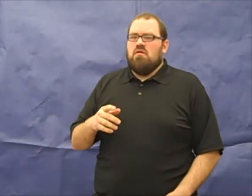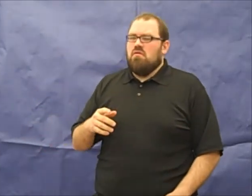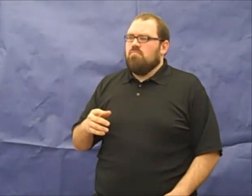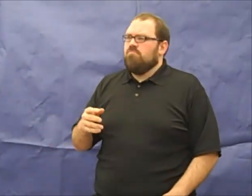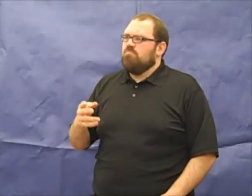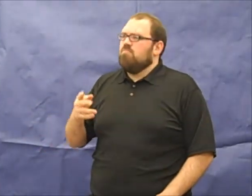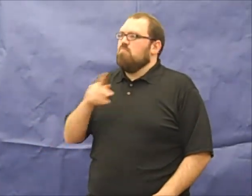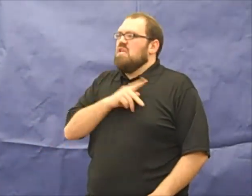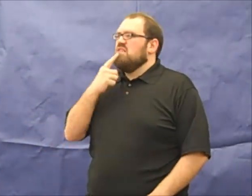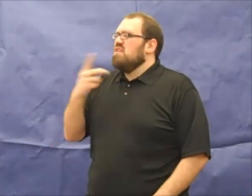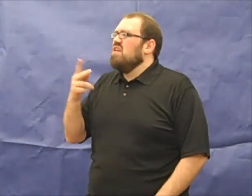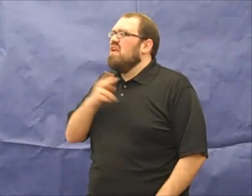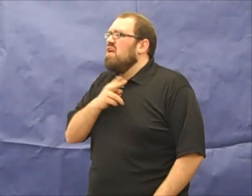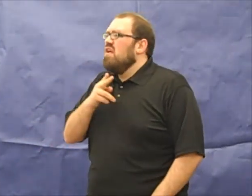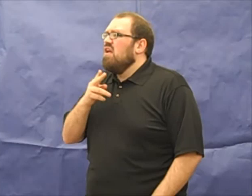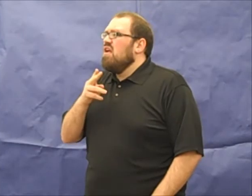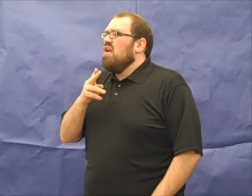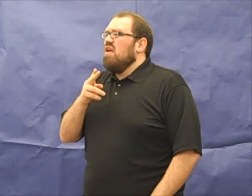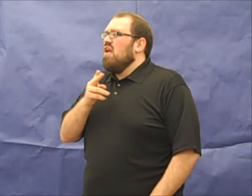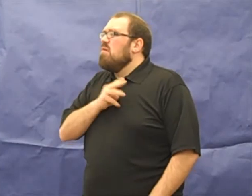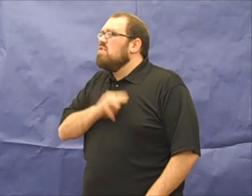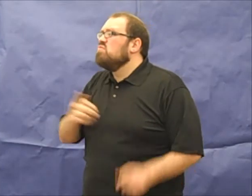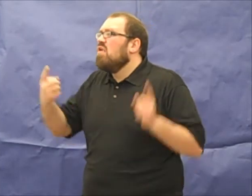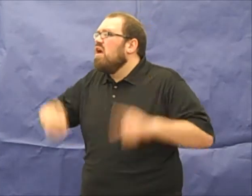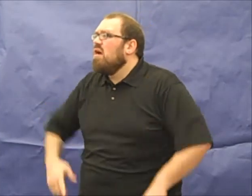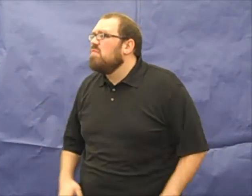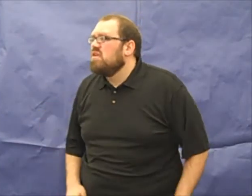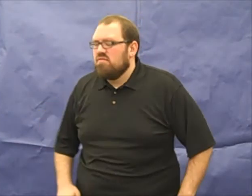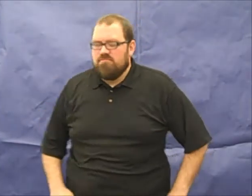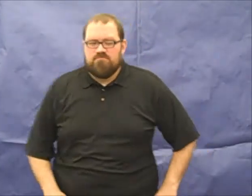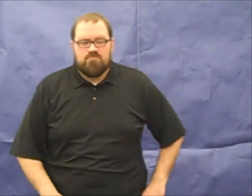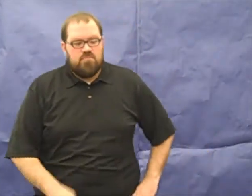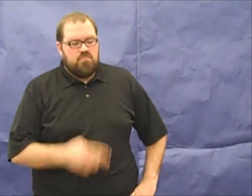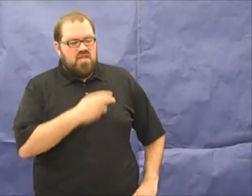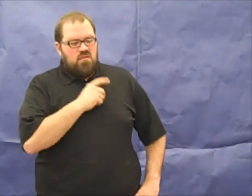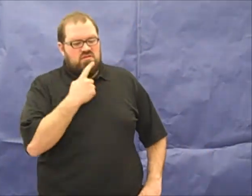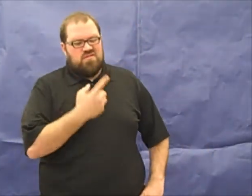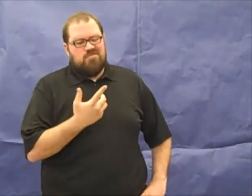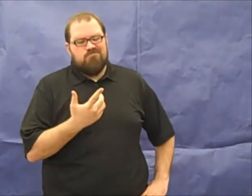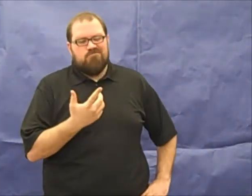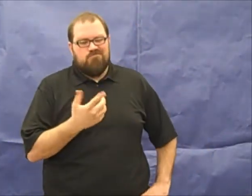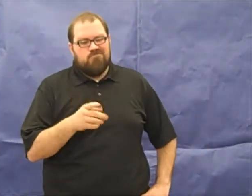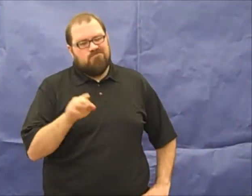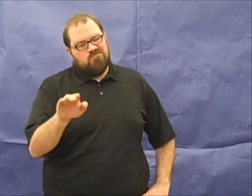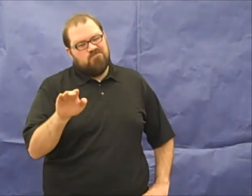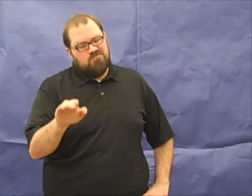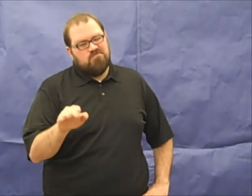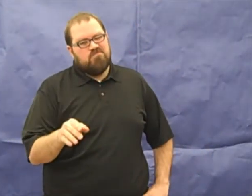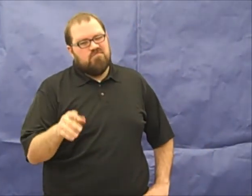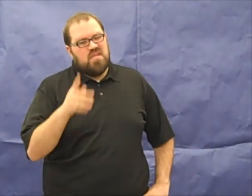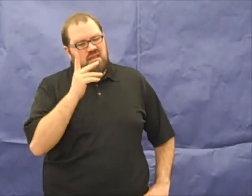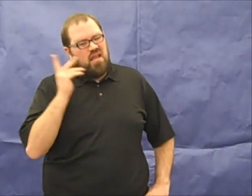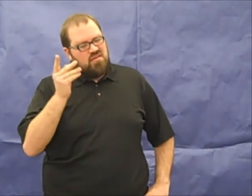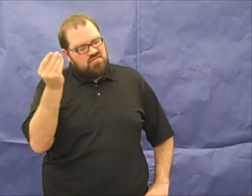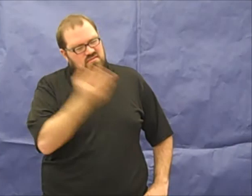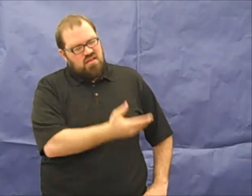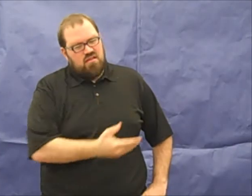you," Hamish says to me. I don't agree. I think it will be 100 times worse coming from